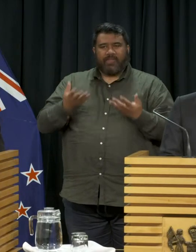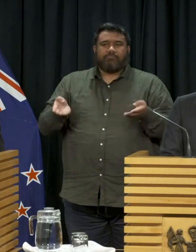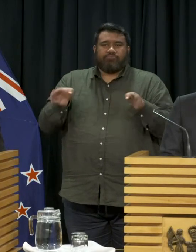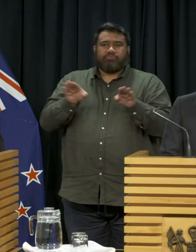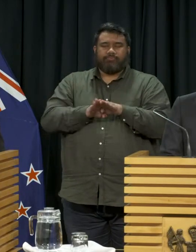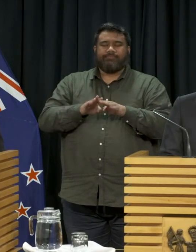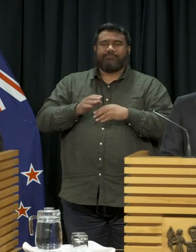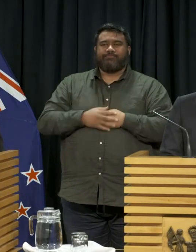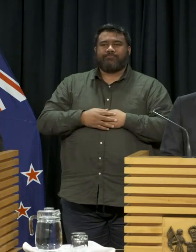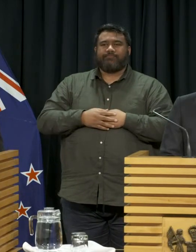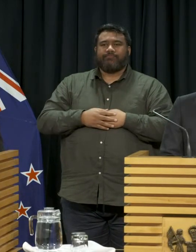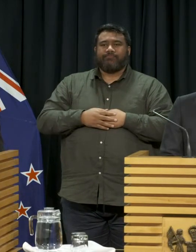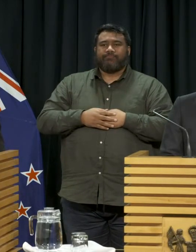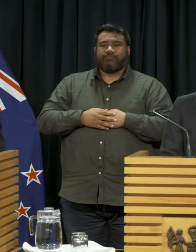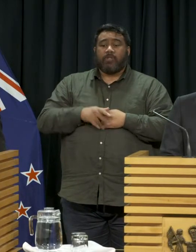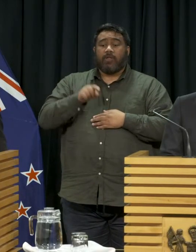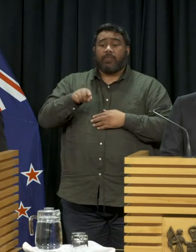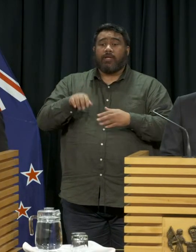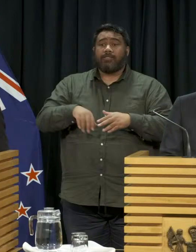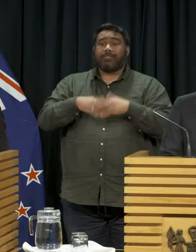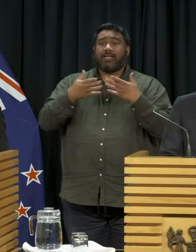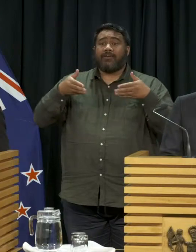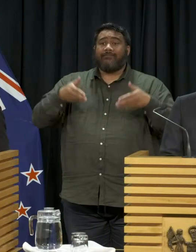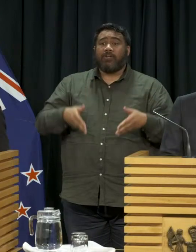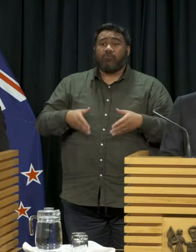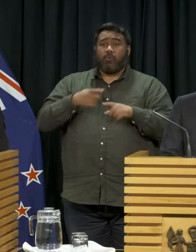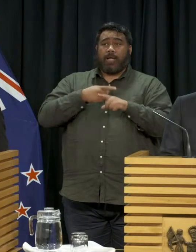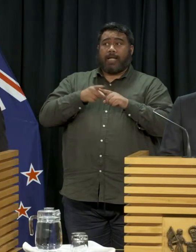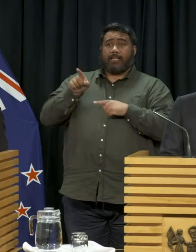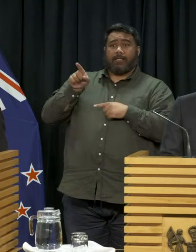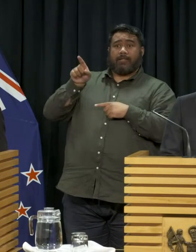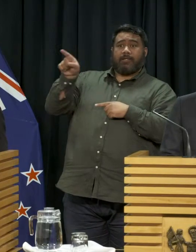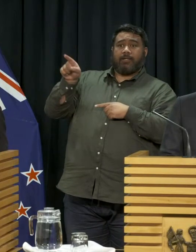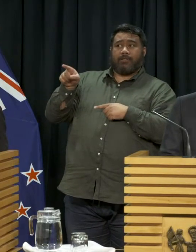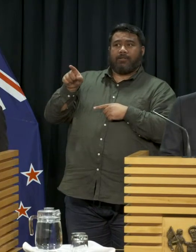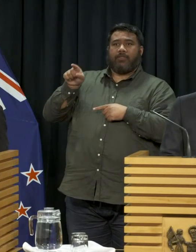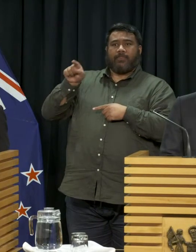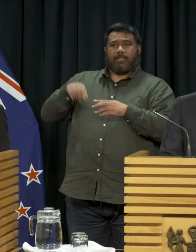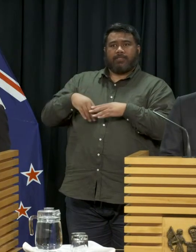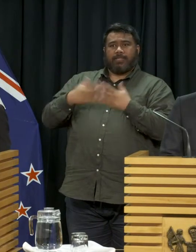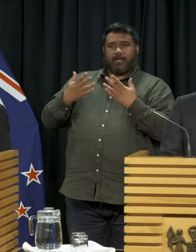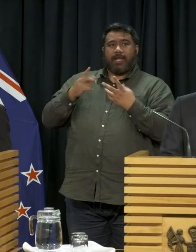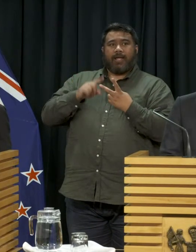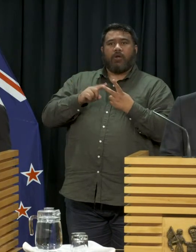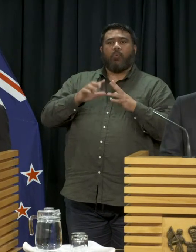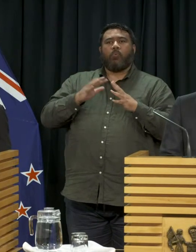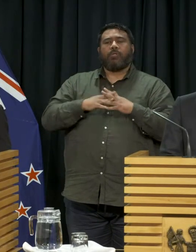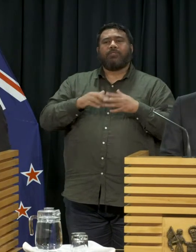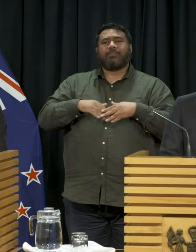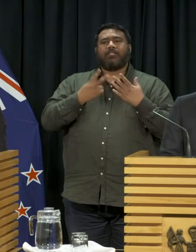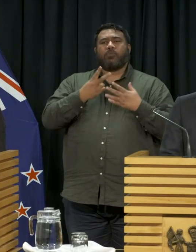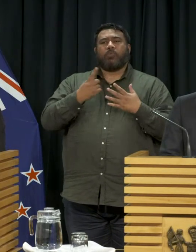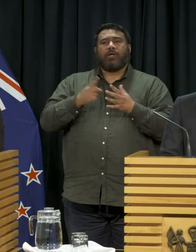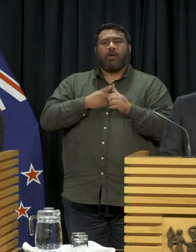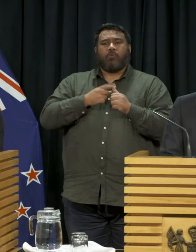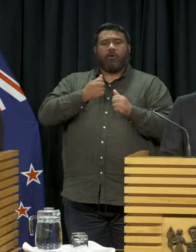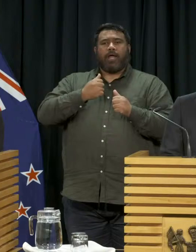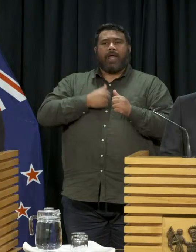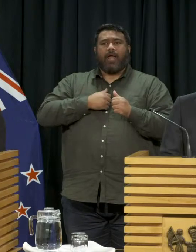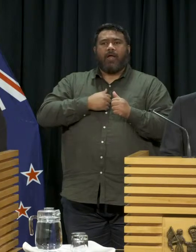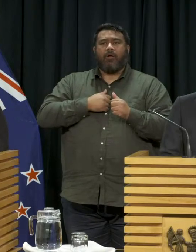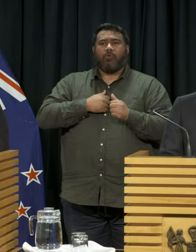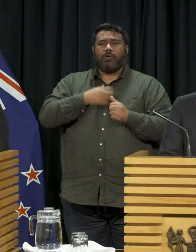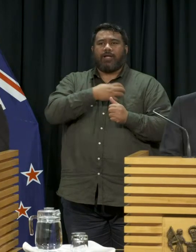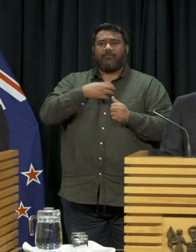at half-mast on the day of the funeral in the United Kingdom and on Wednesday, 21 April, the day of New Zealand's State